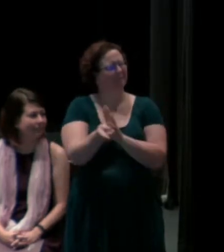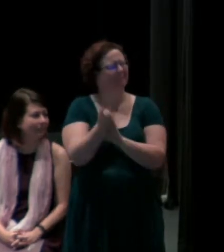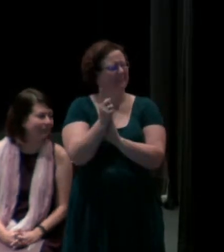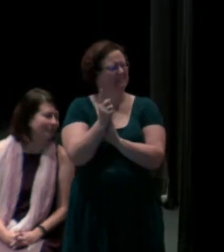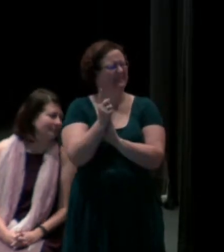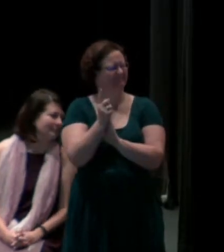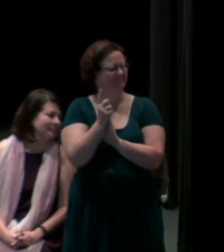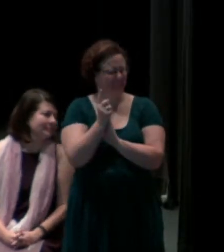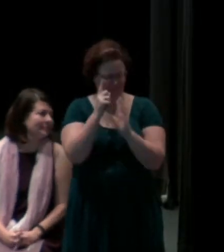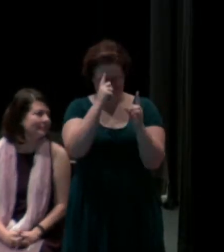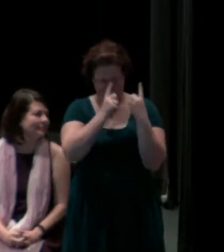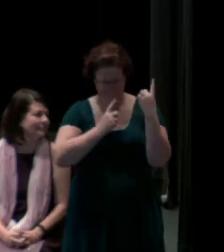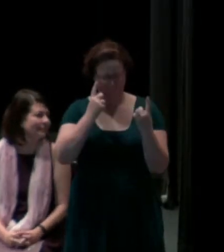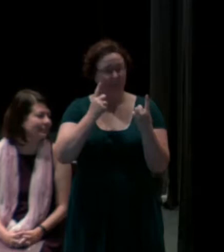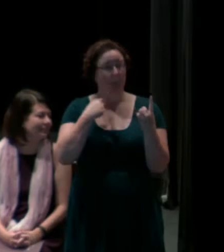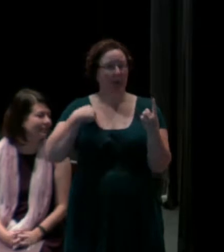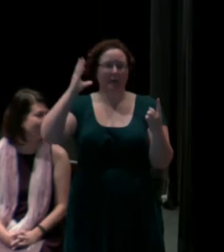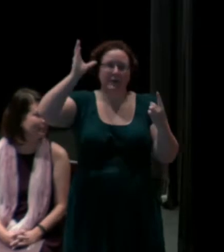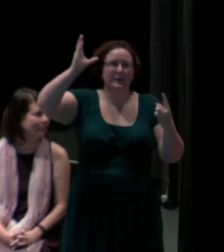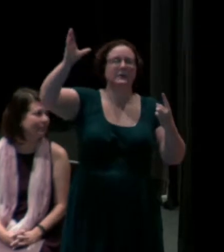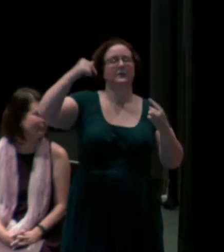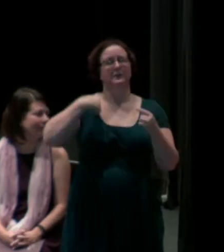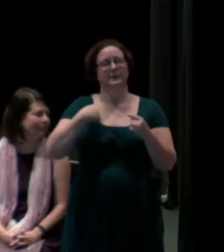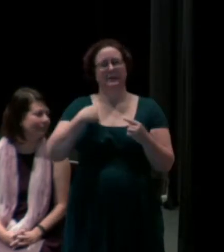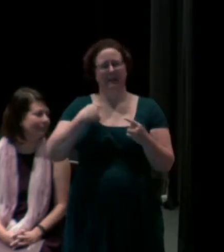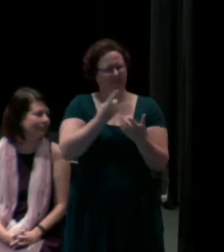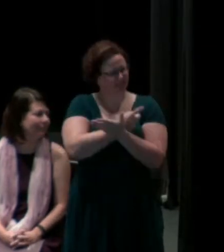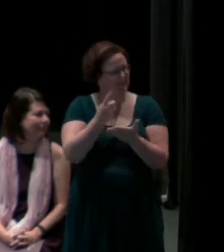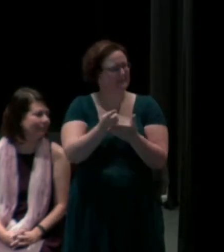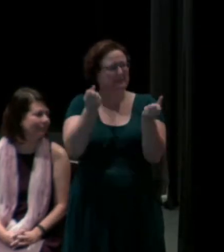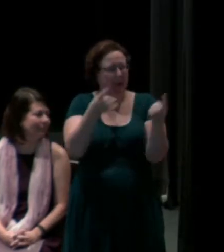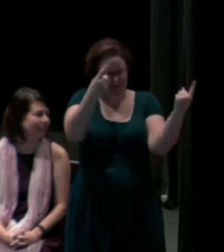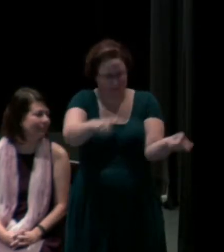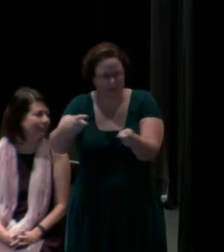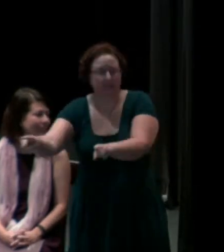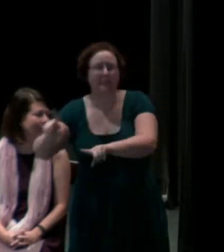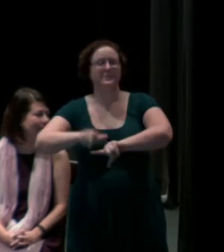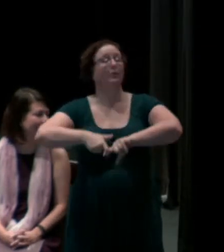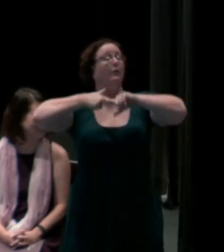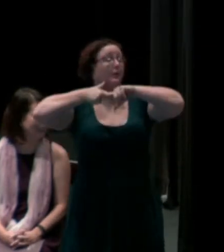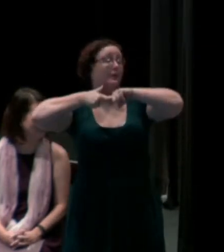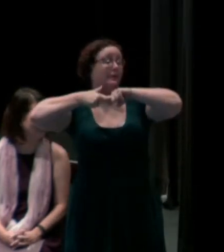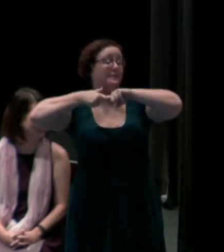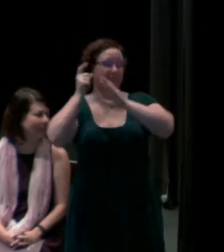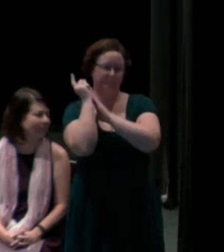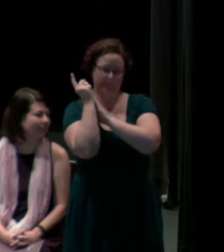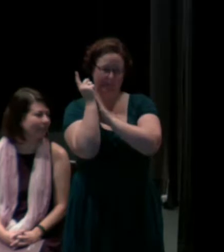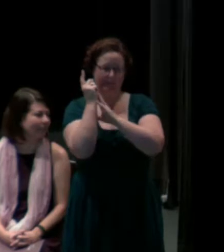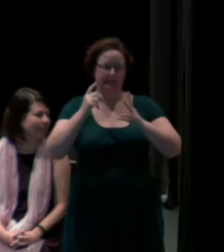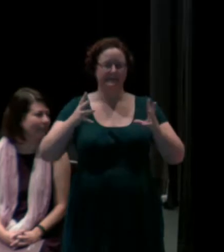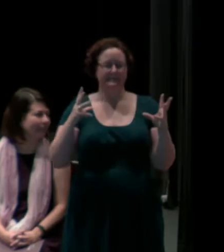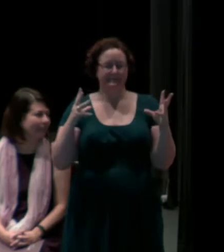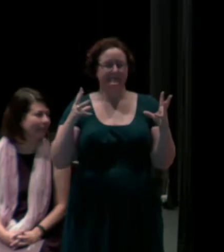minute. So much has been said, so much has happened. Just pause for 1 minute and just take it